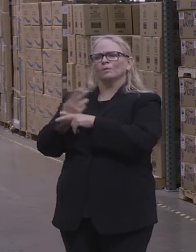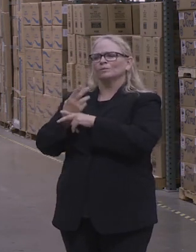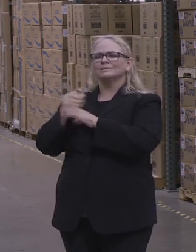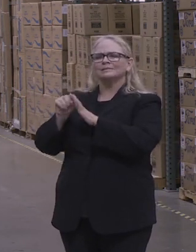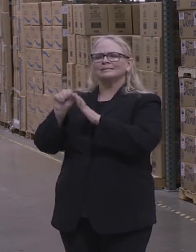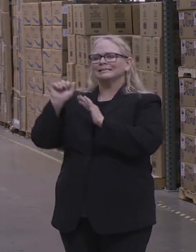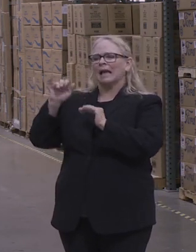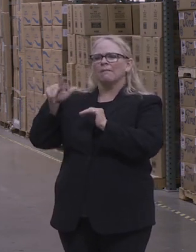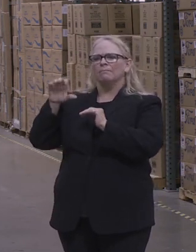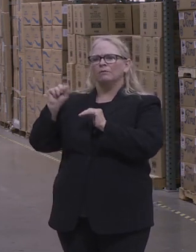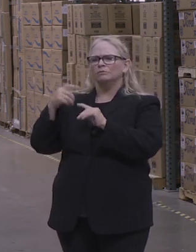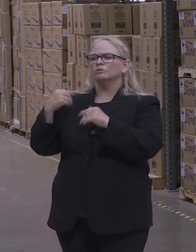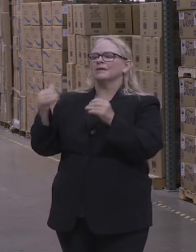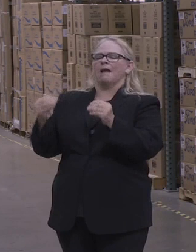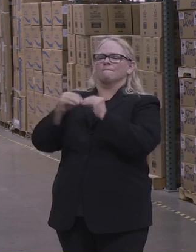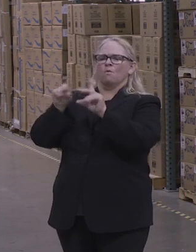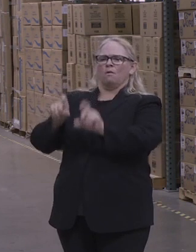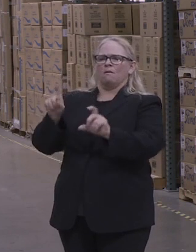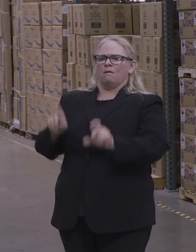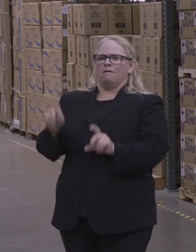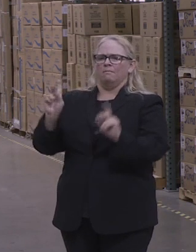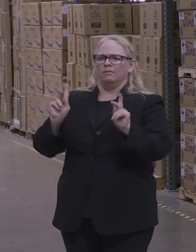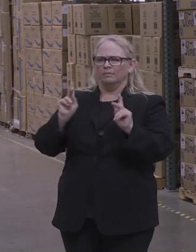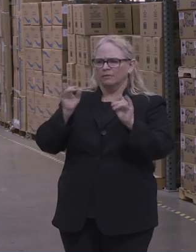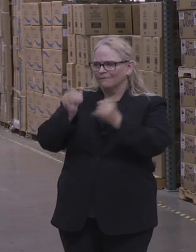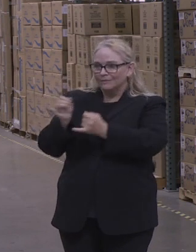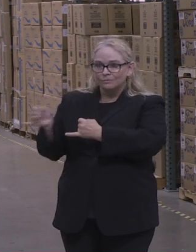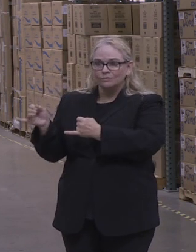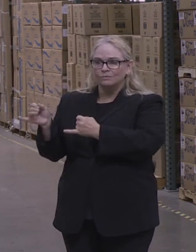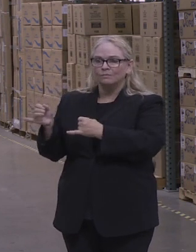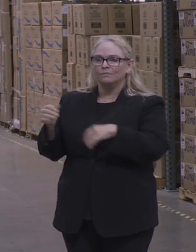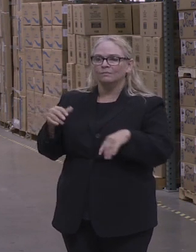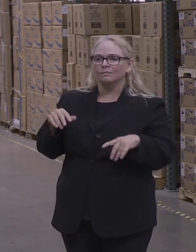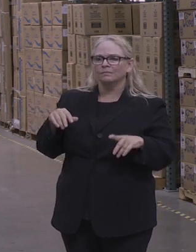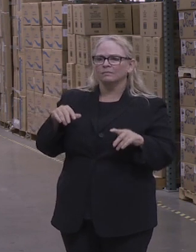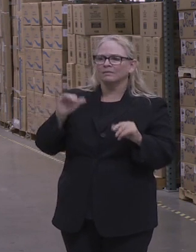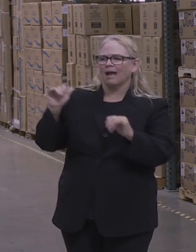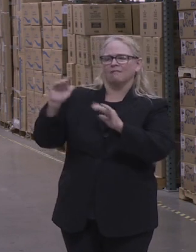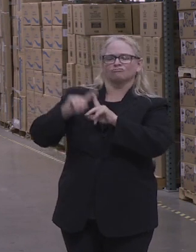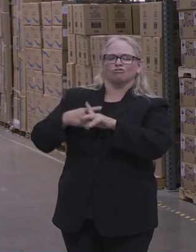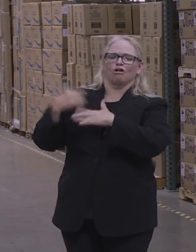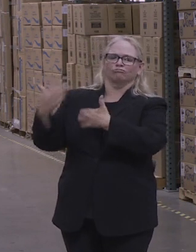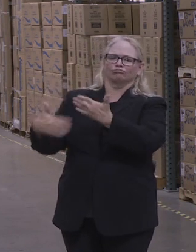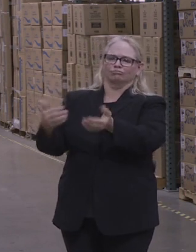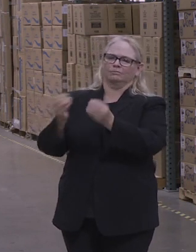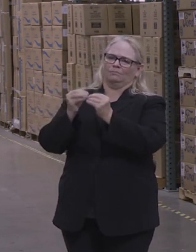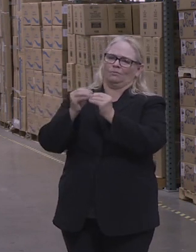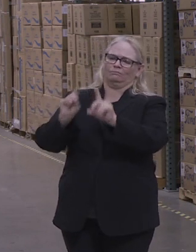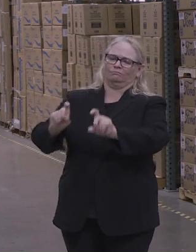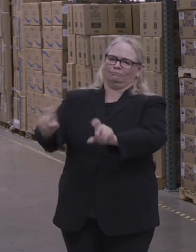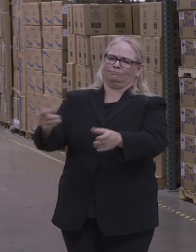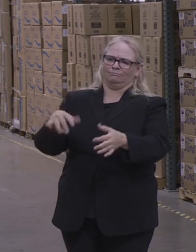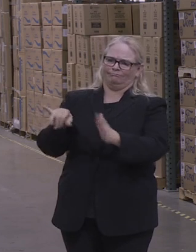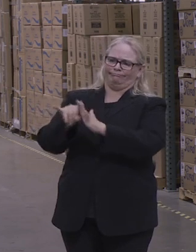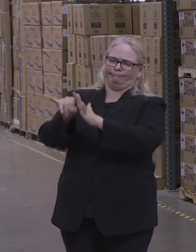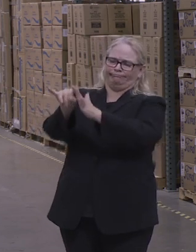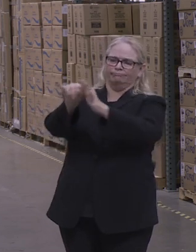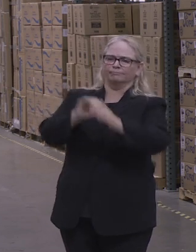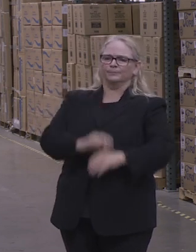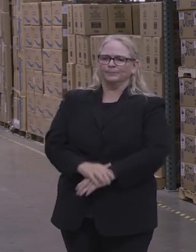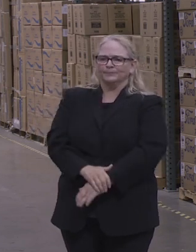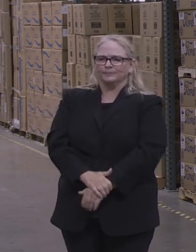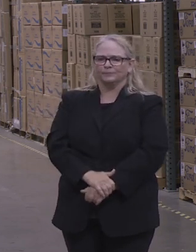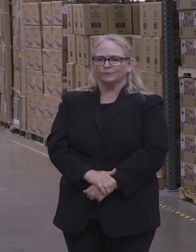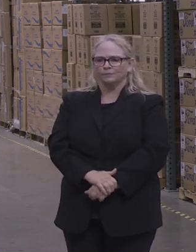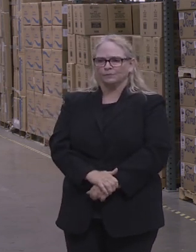more individuals, be able to move forward more expeditiously through more and more surveillance that will also